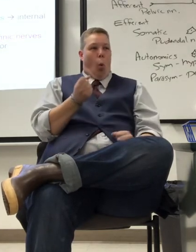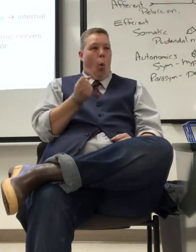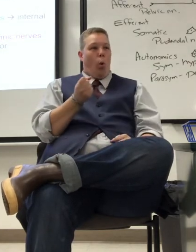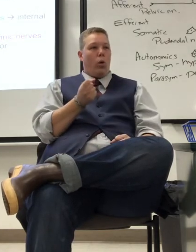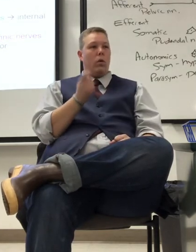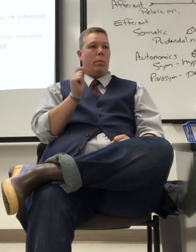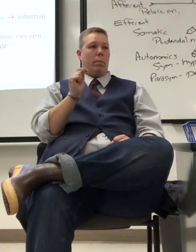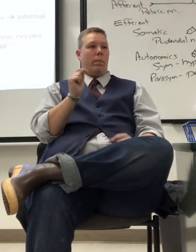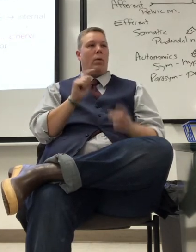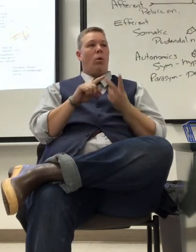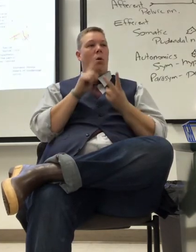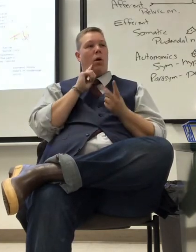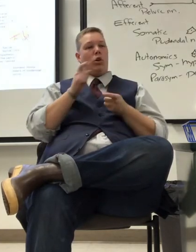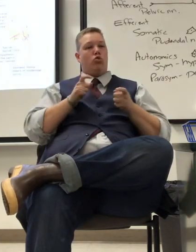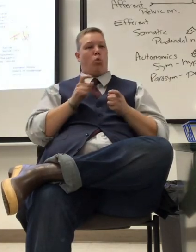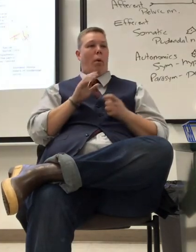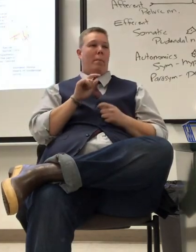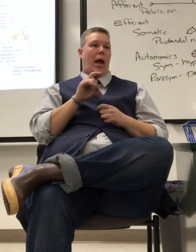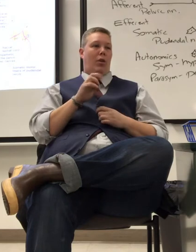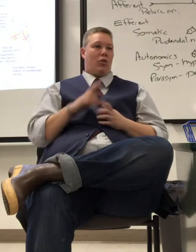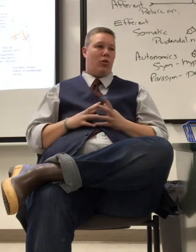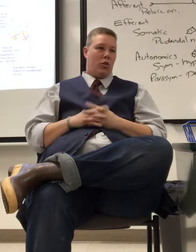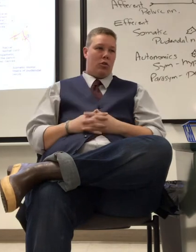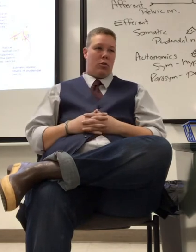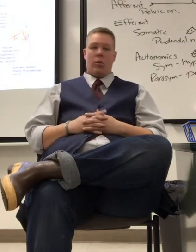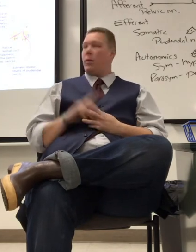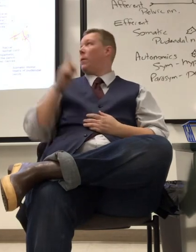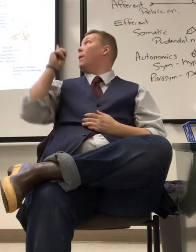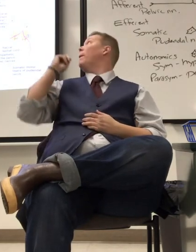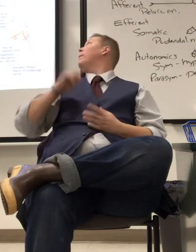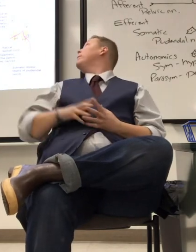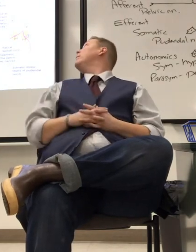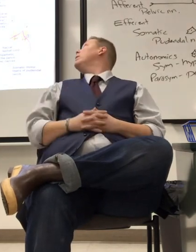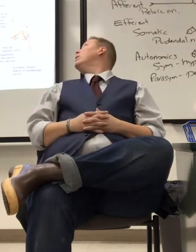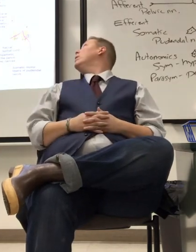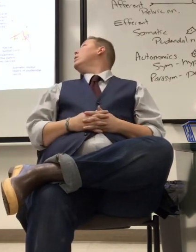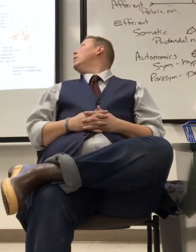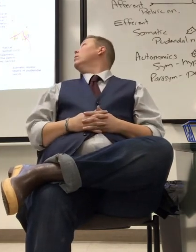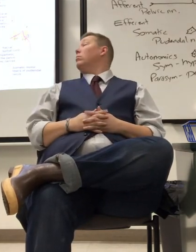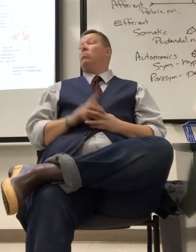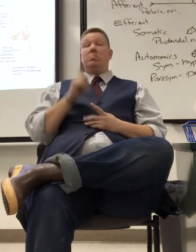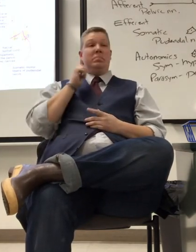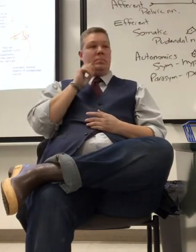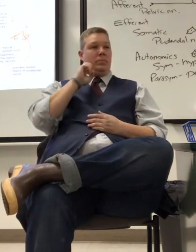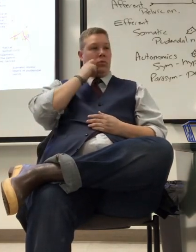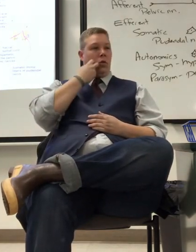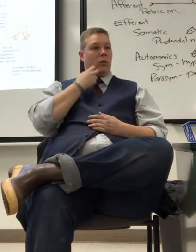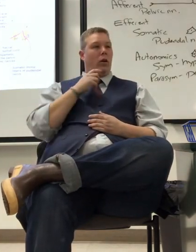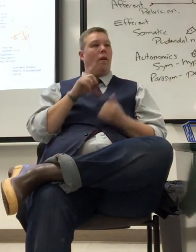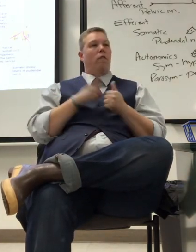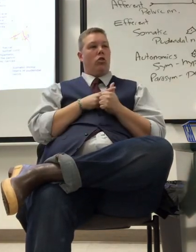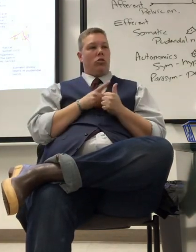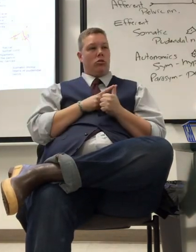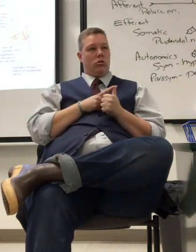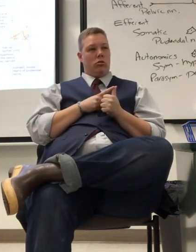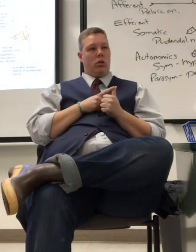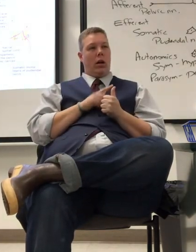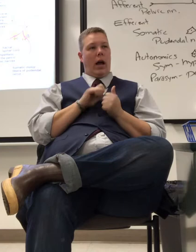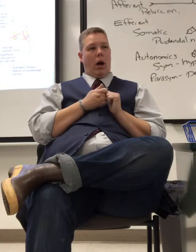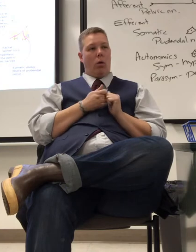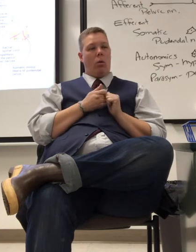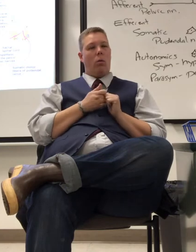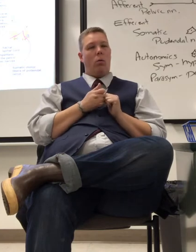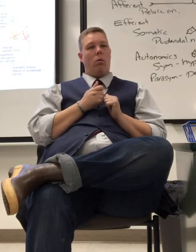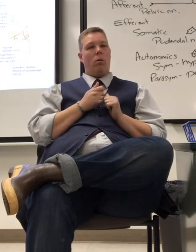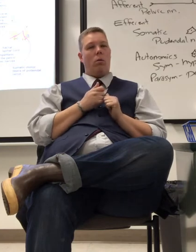it's outlined on the next slide, right here. So let me walk you through first how to hold it in. And how the figure